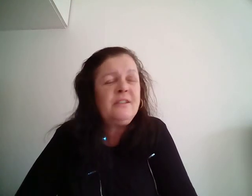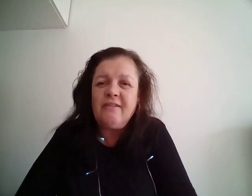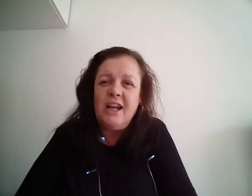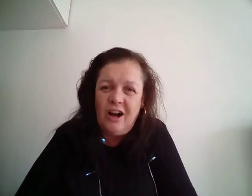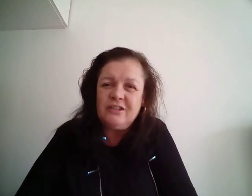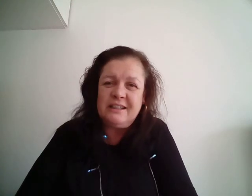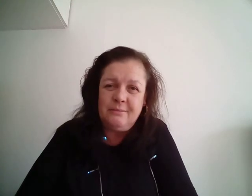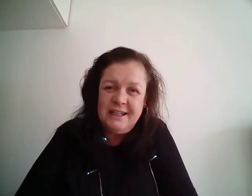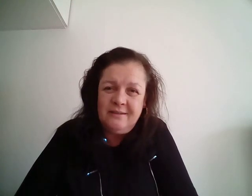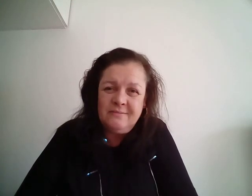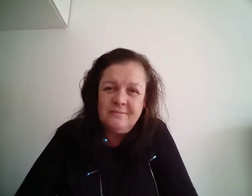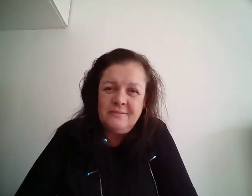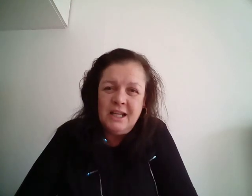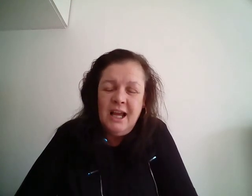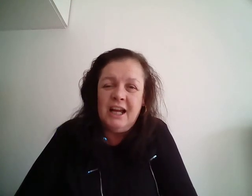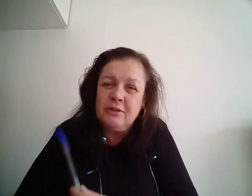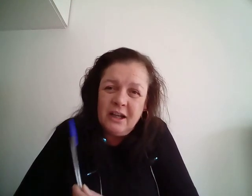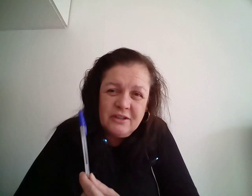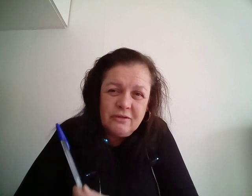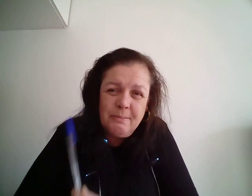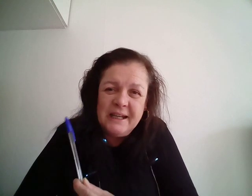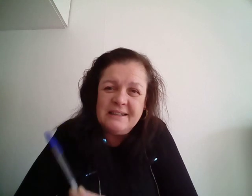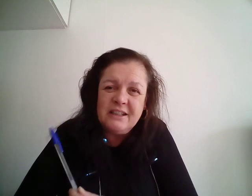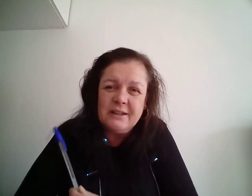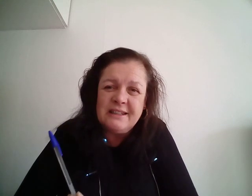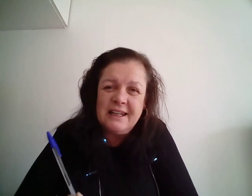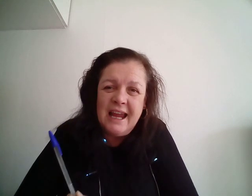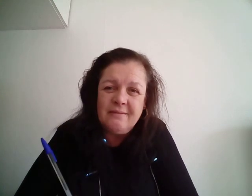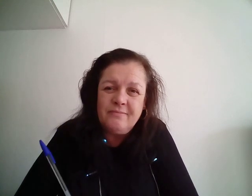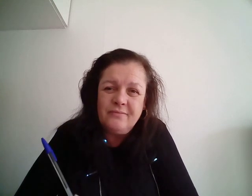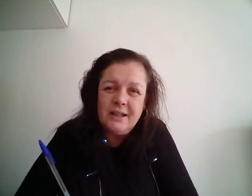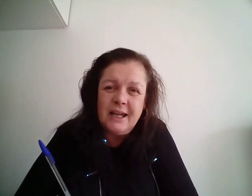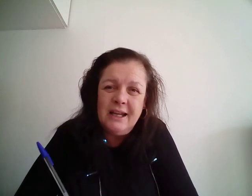very odd to me, and I'm going to repeat it once again. Okay?